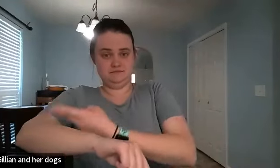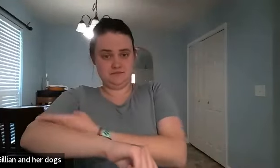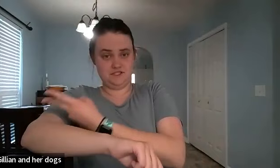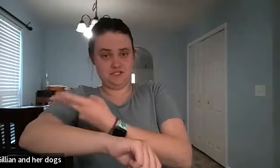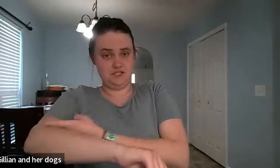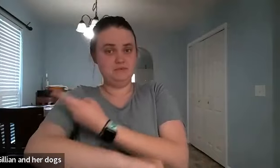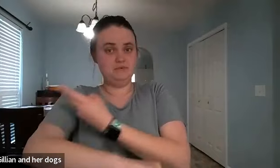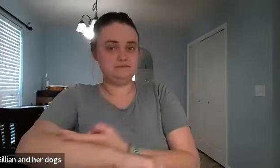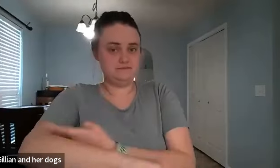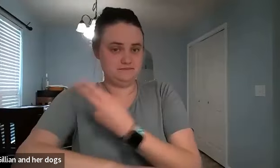Sheep.